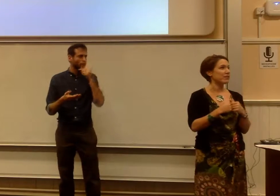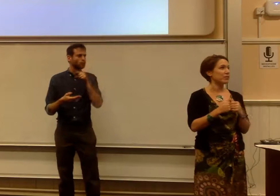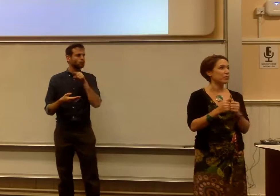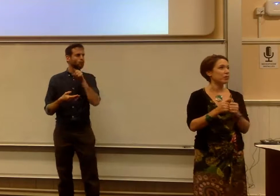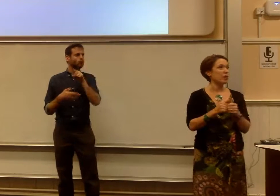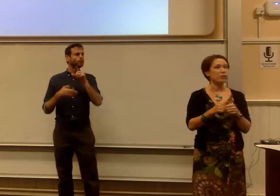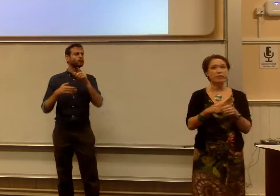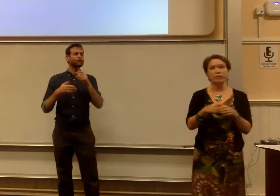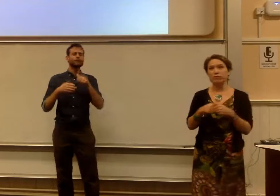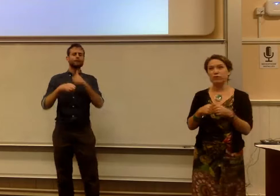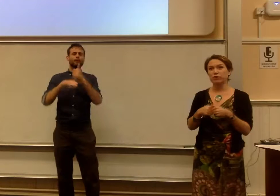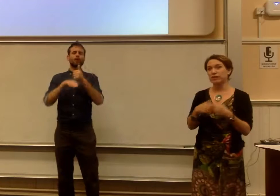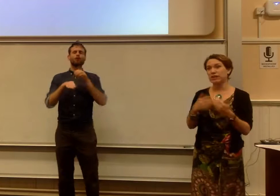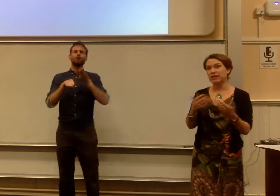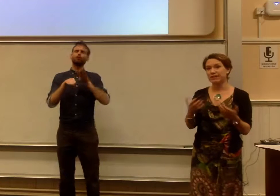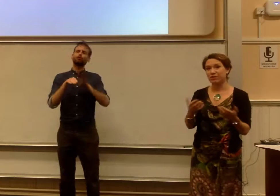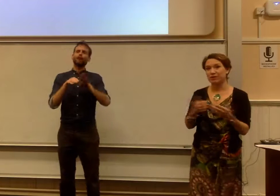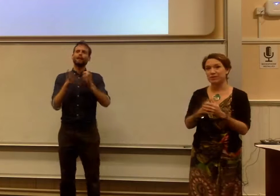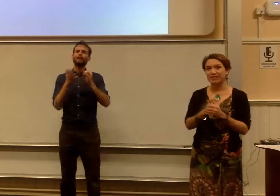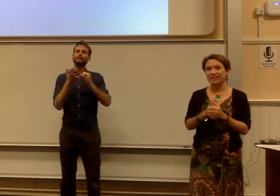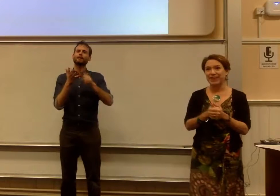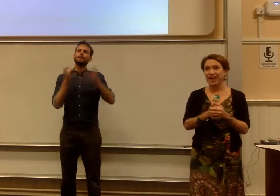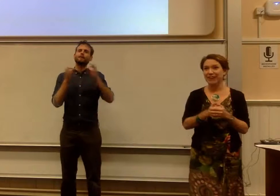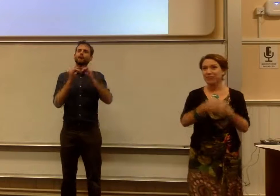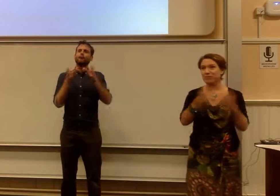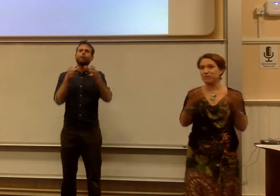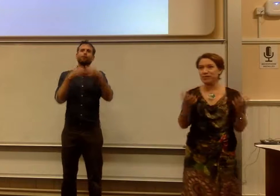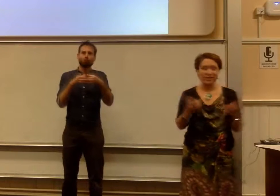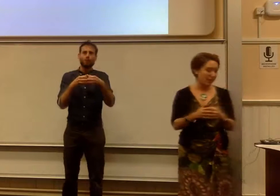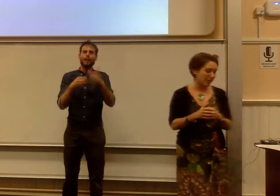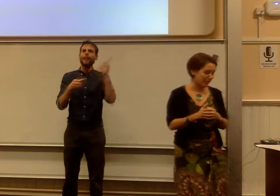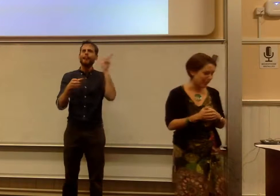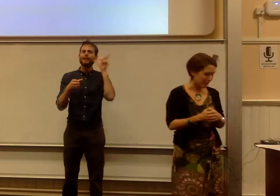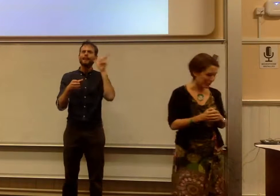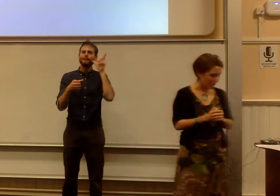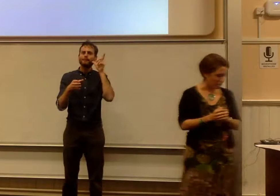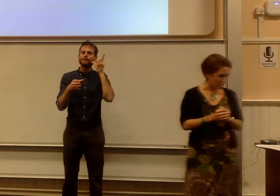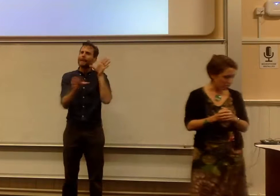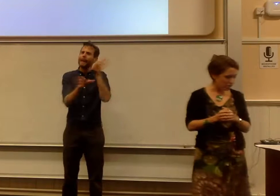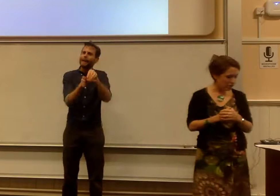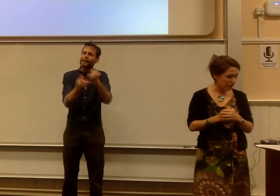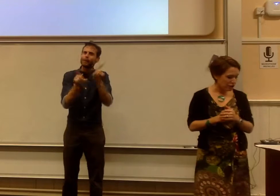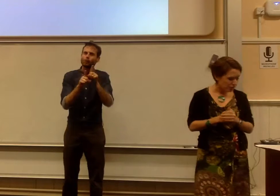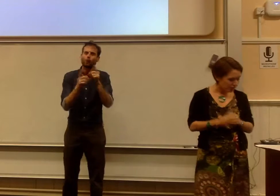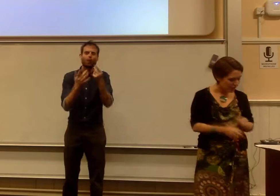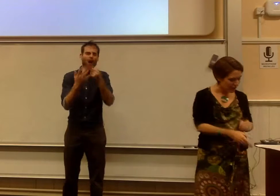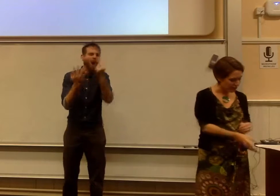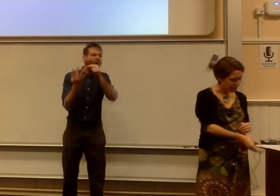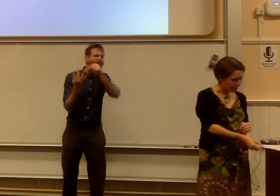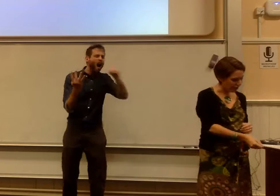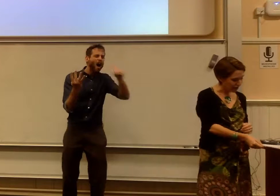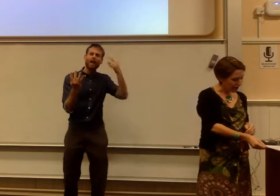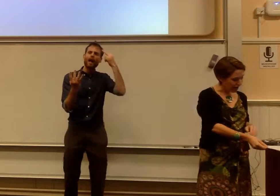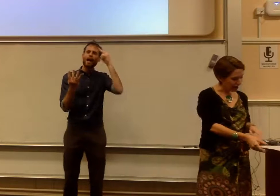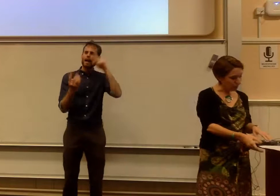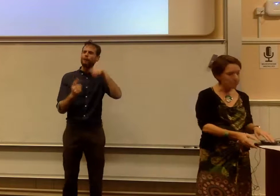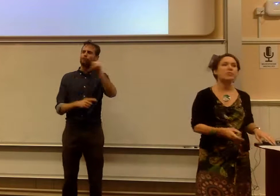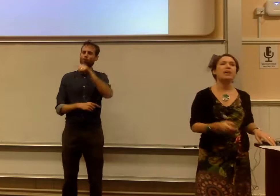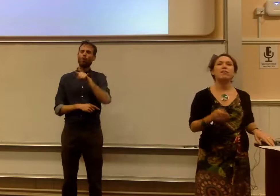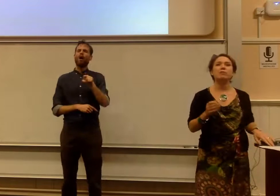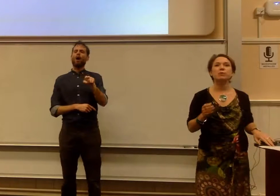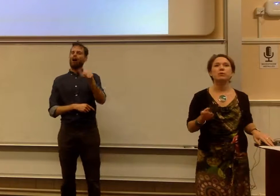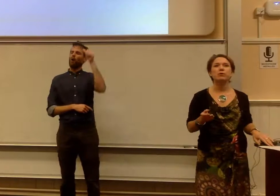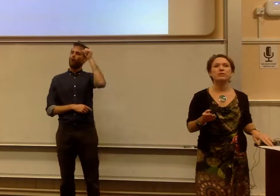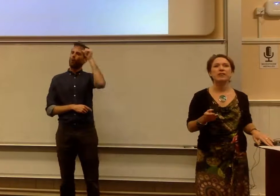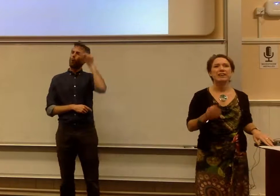the BSL Group, also involved Liz Scott Gibson and a number of others that I think that you will no doubt know.